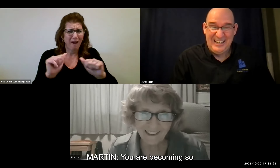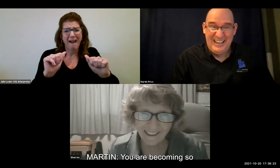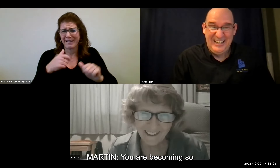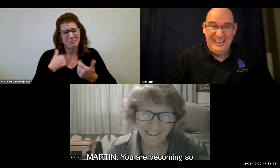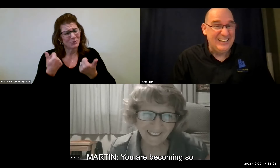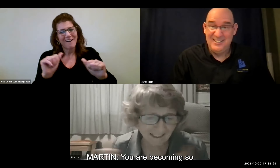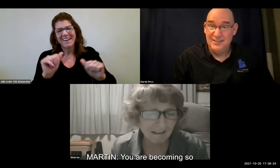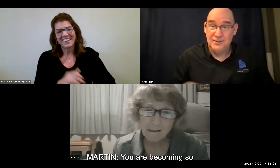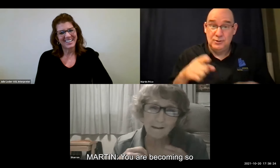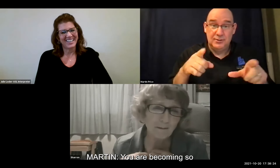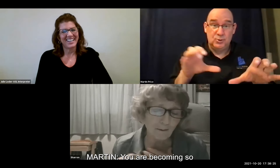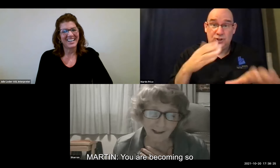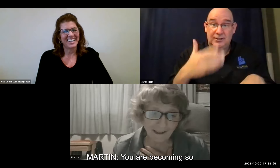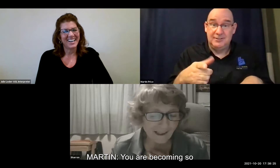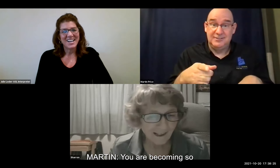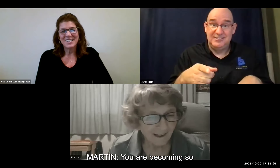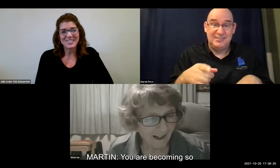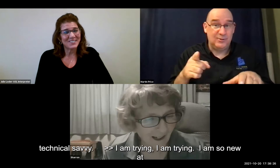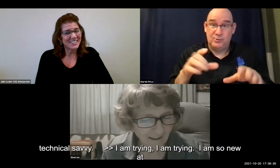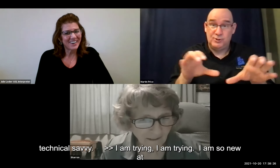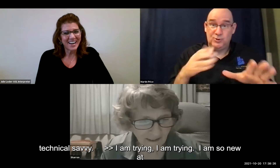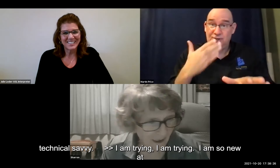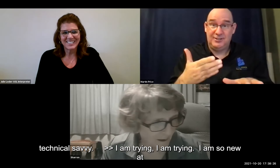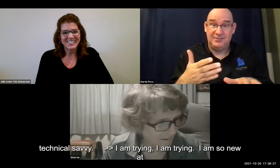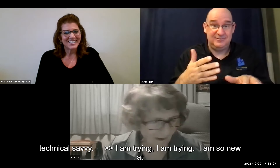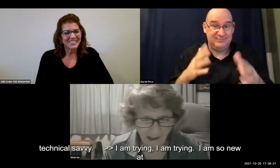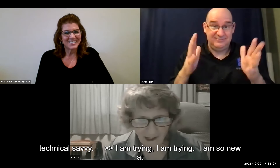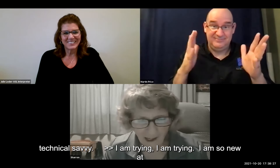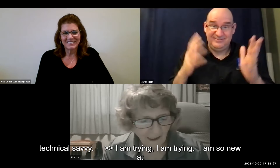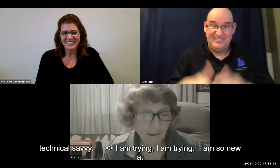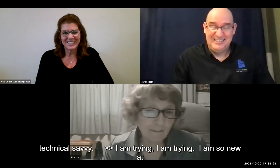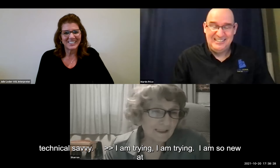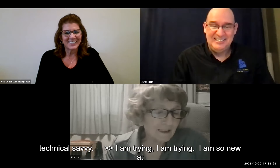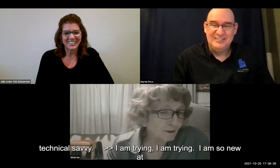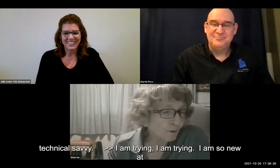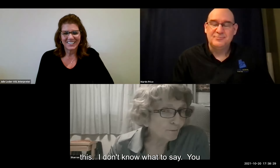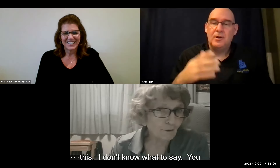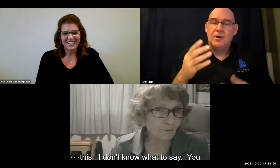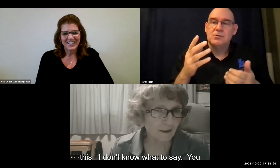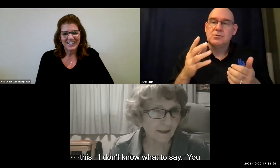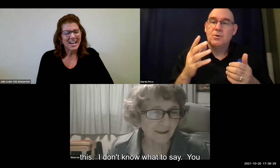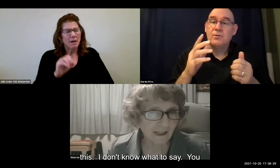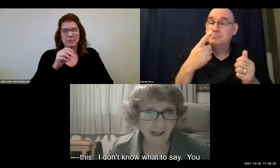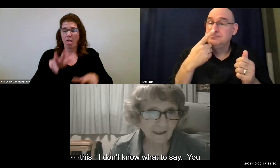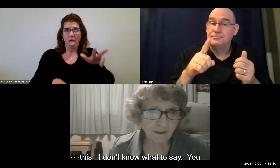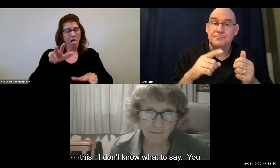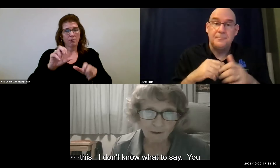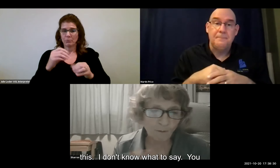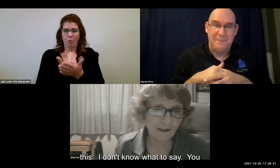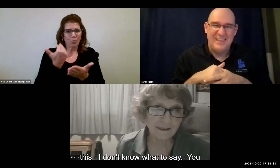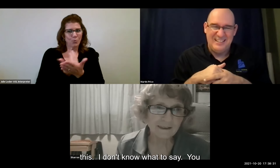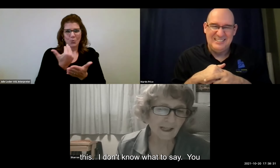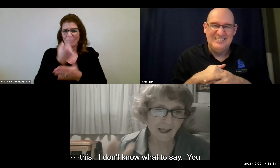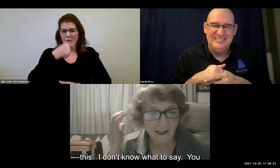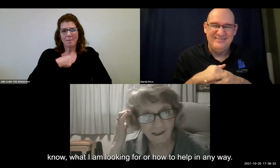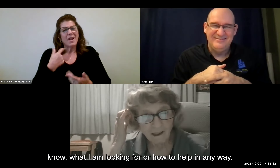trying. I'm trying. You're doing great. You're doing really good. Still so new at this. I don't know